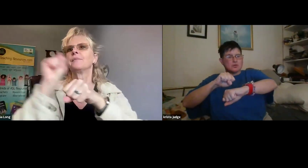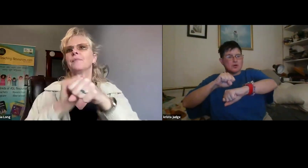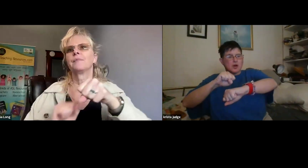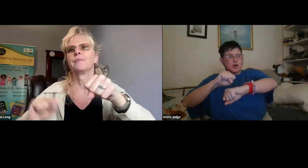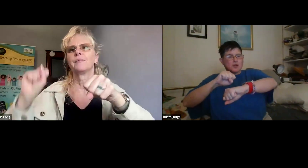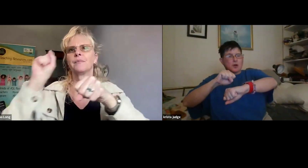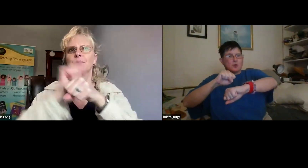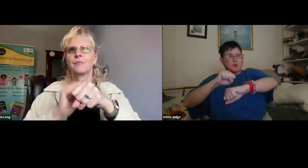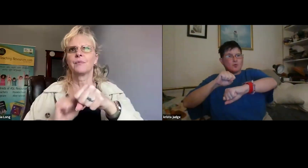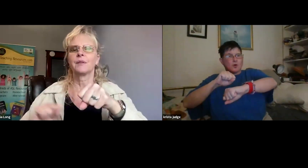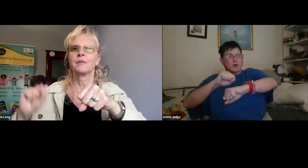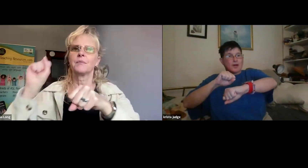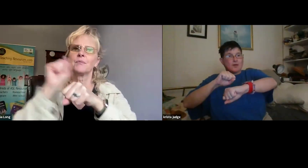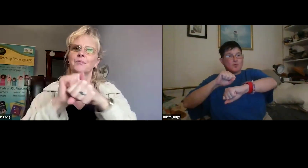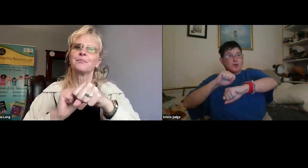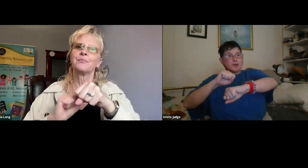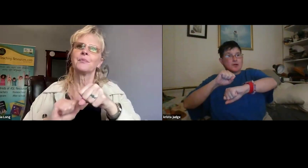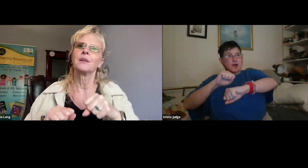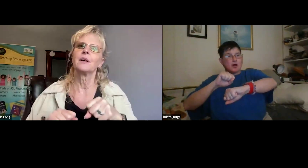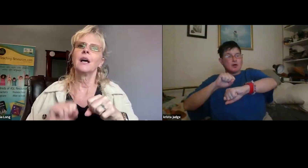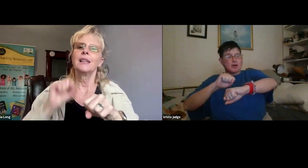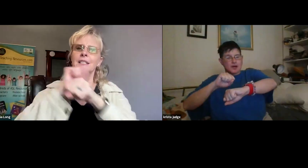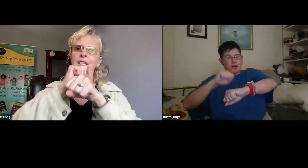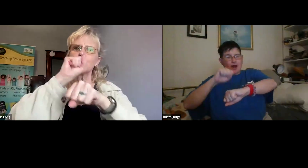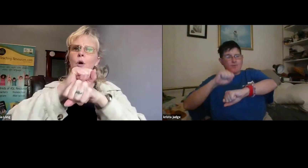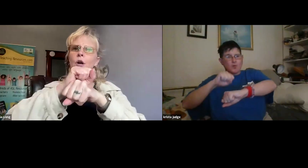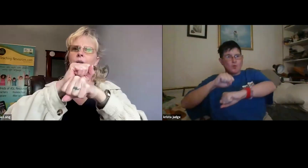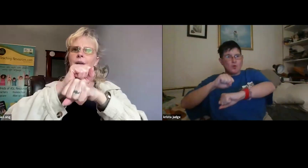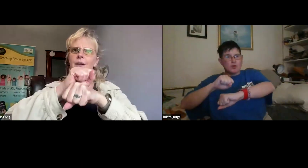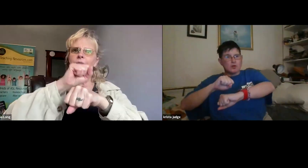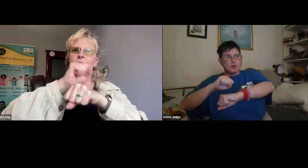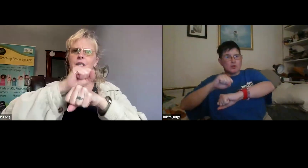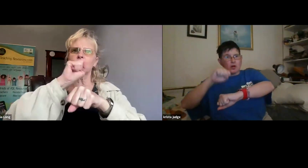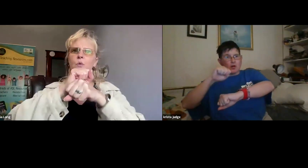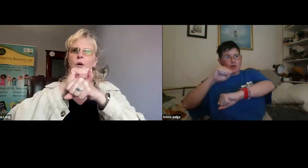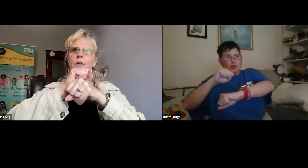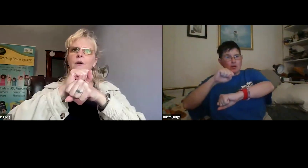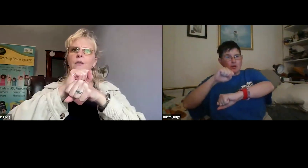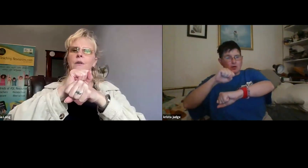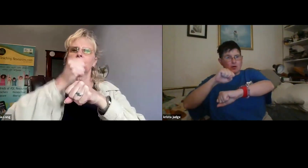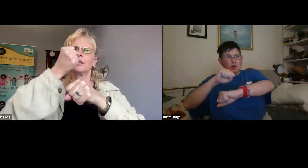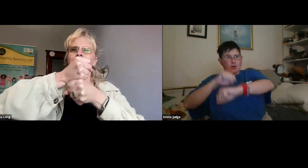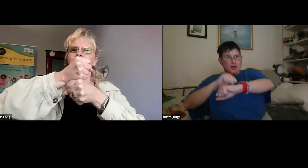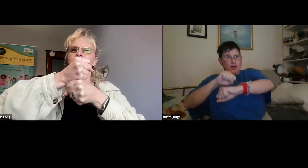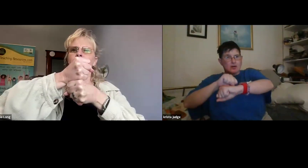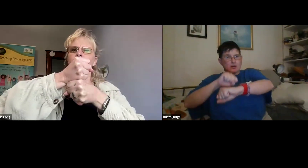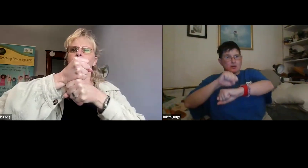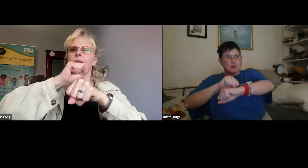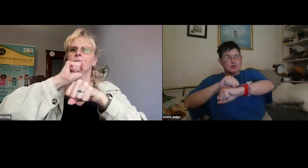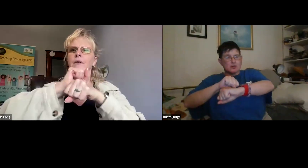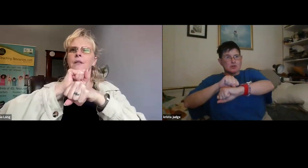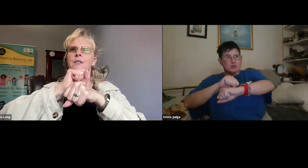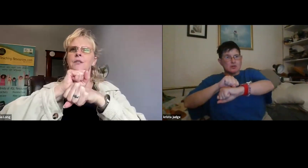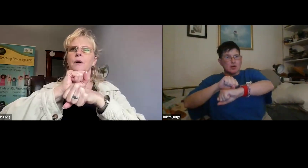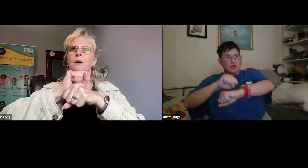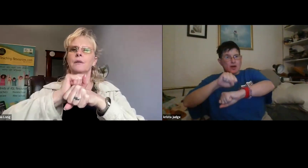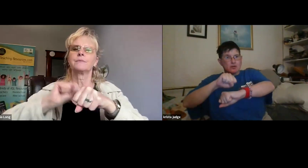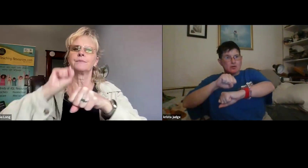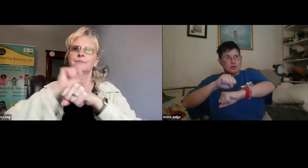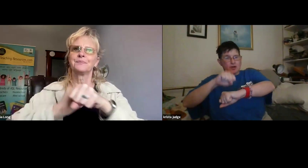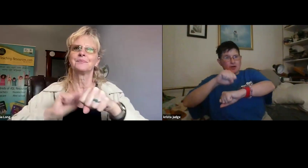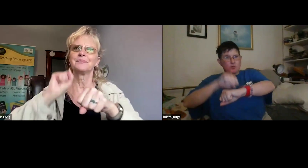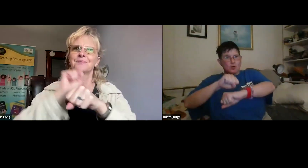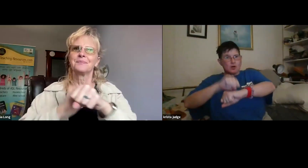this. So, okay, what's the sign? Okay, the sign. This is work. This is work. Okay. Not this way. This is